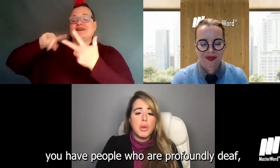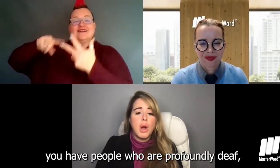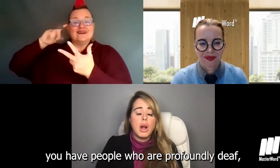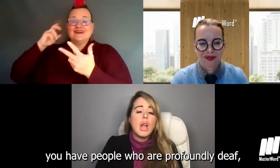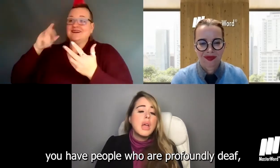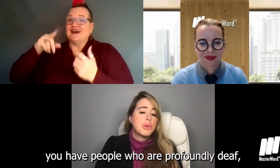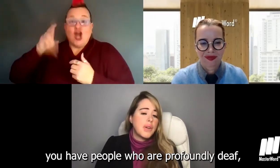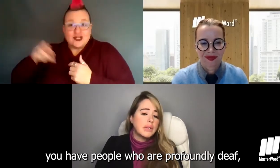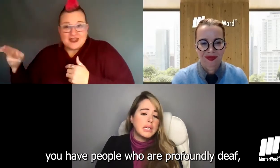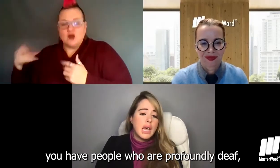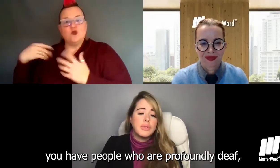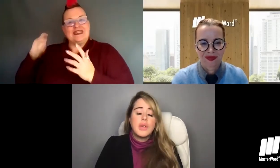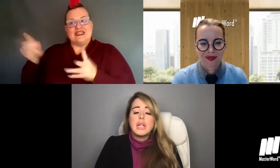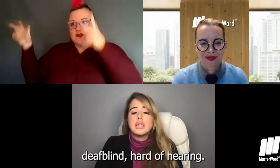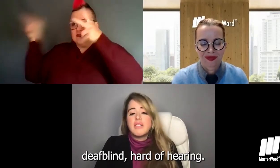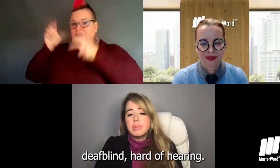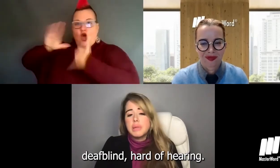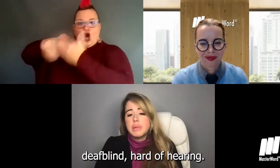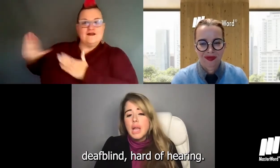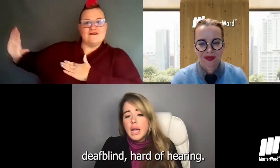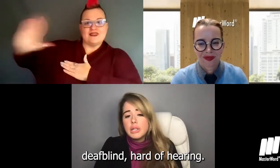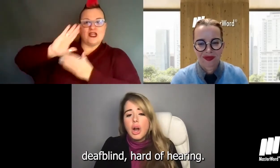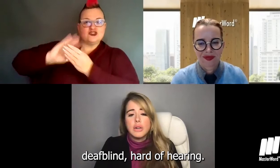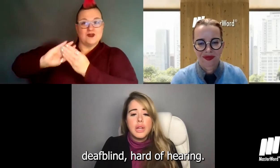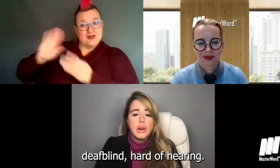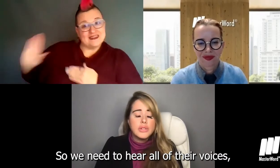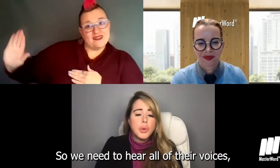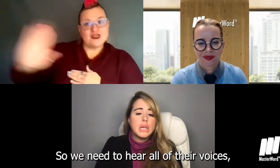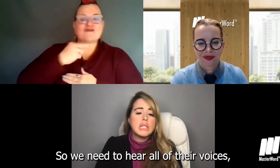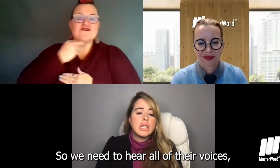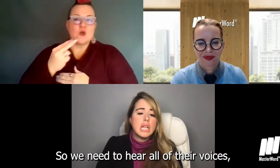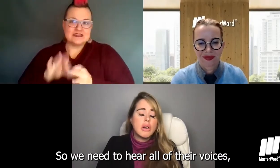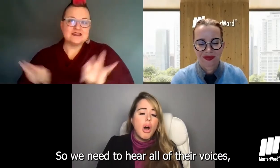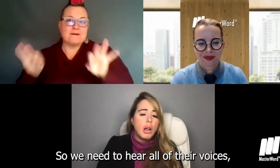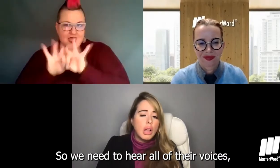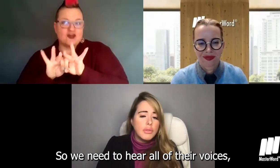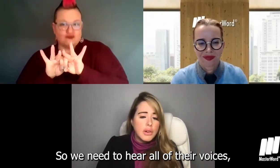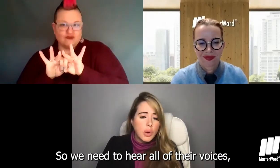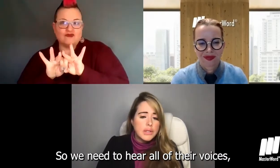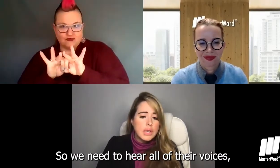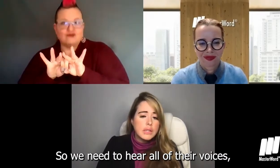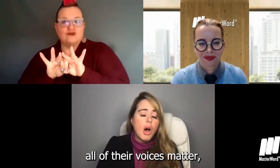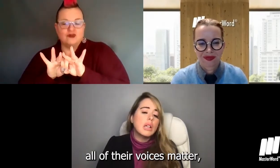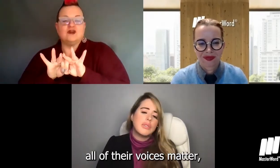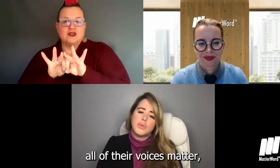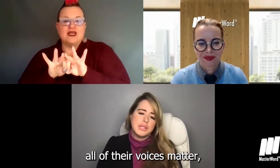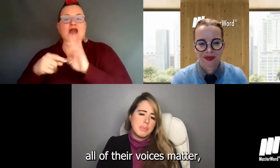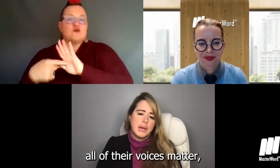who are profoundly deaf, deaf, blind, hard of hearing. So we need to hear all of their voices. All of their voices matter.